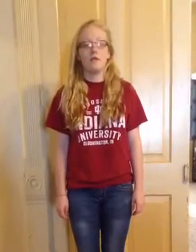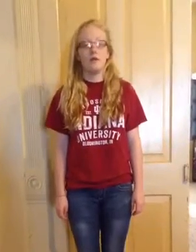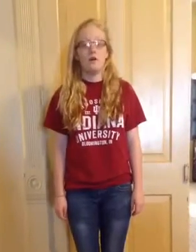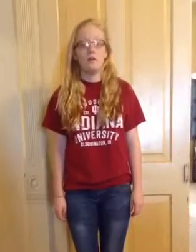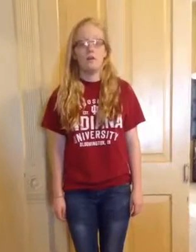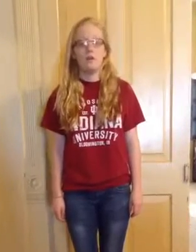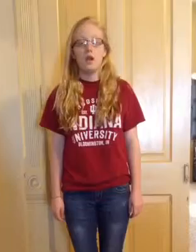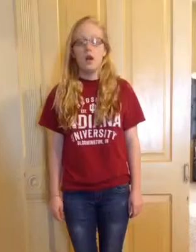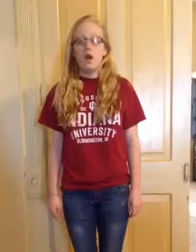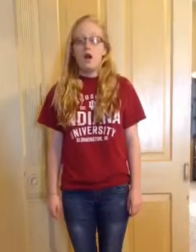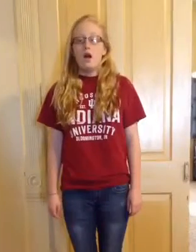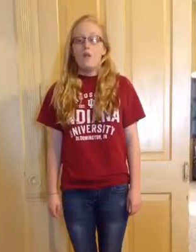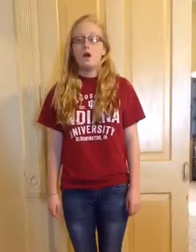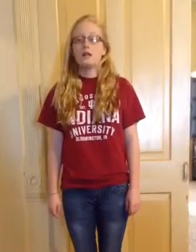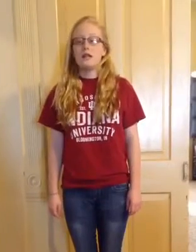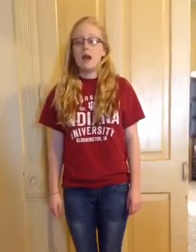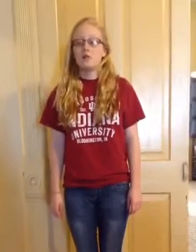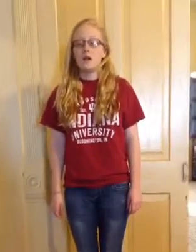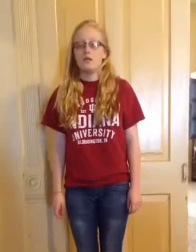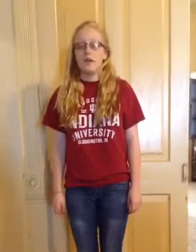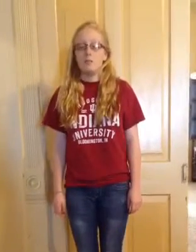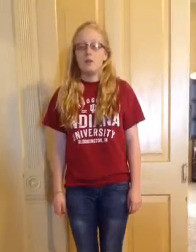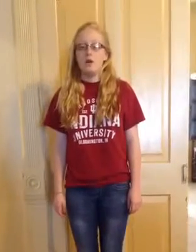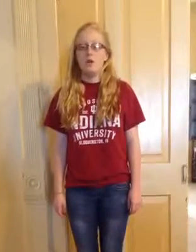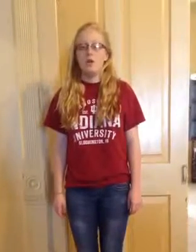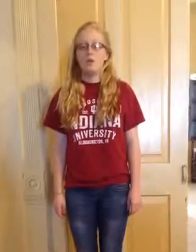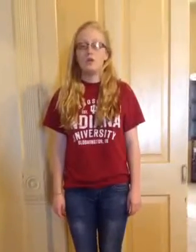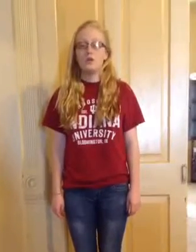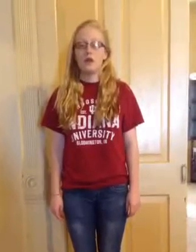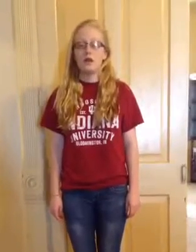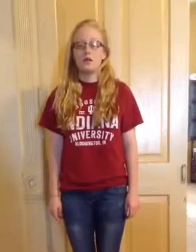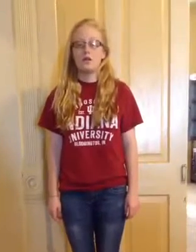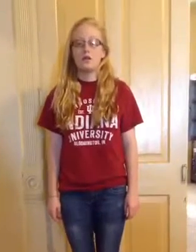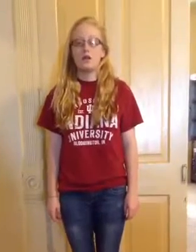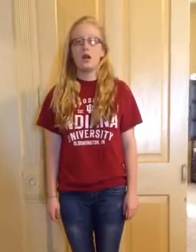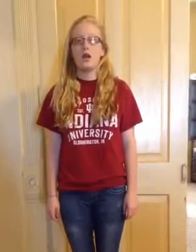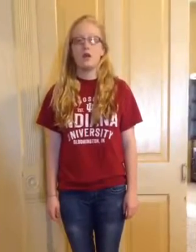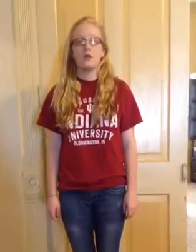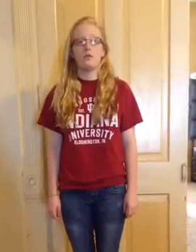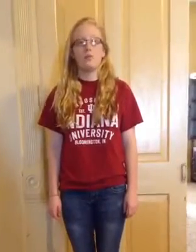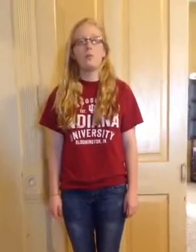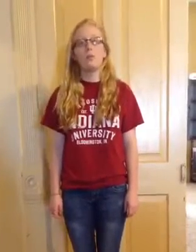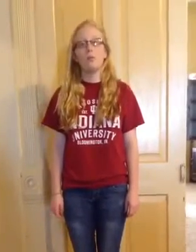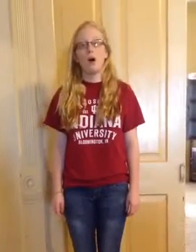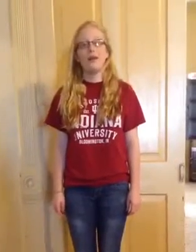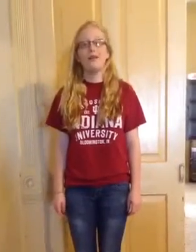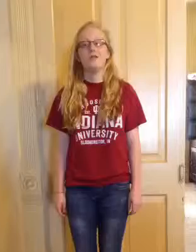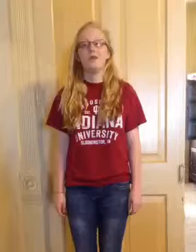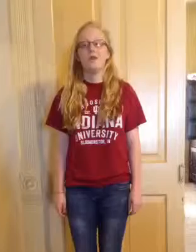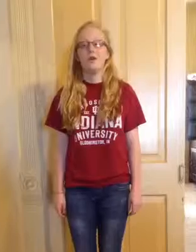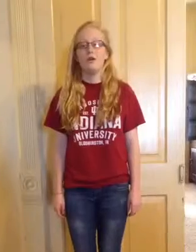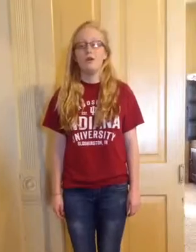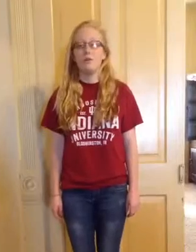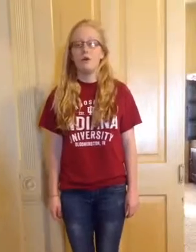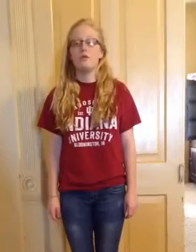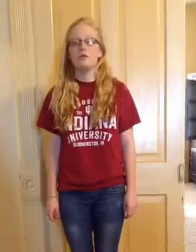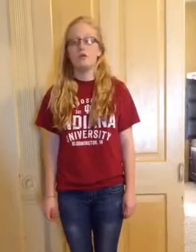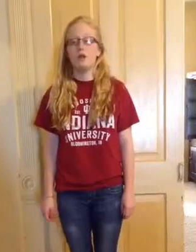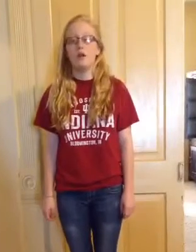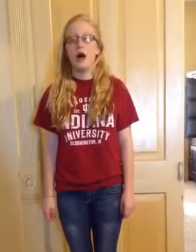skill. One can now sign their name. One should try to understand others. People want and yearn to be understood.